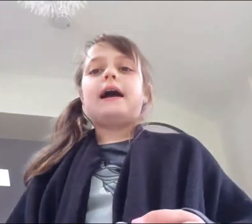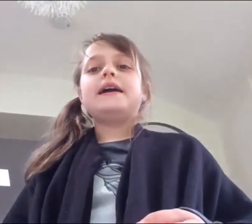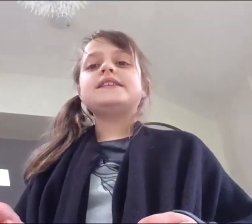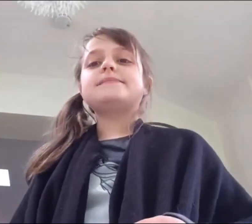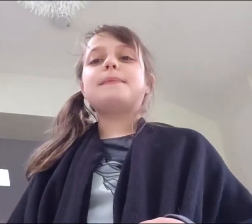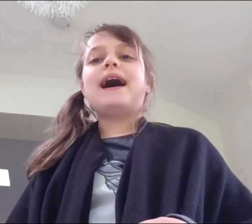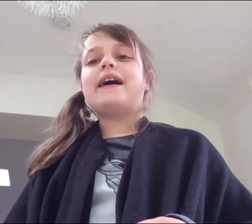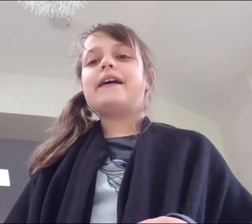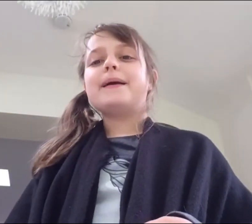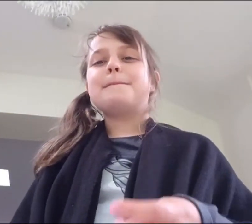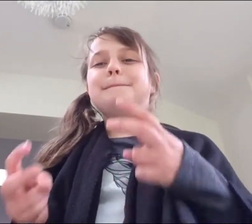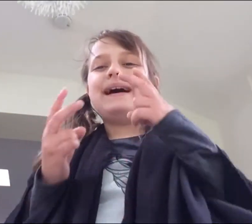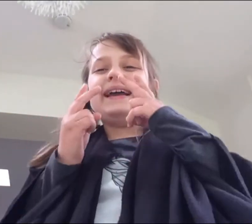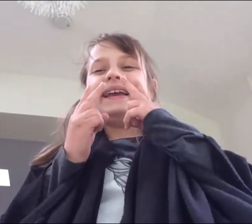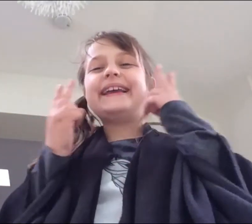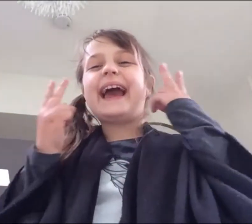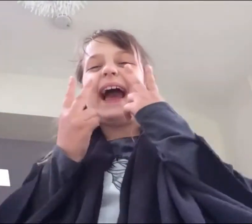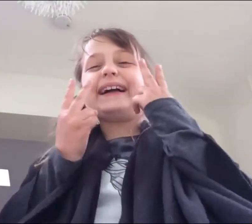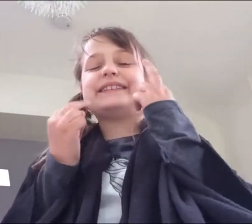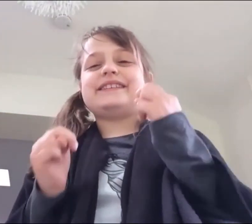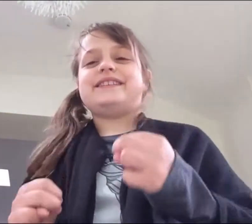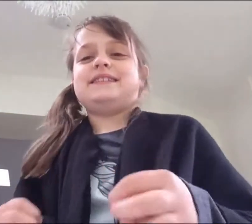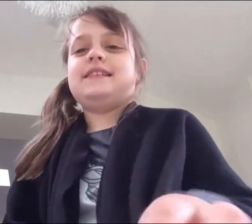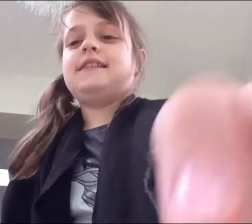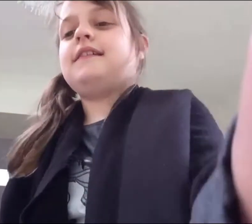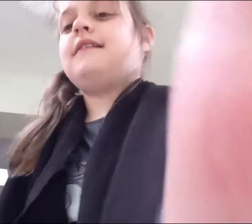I spy my cat.